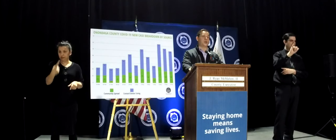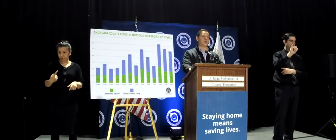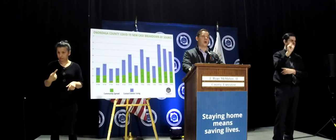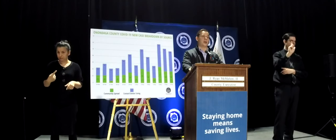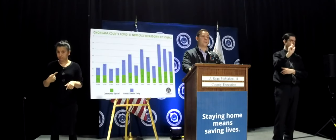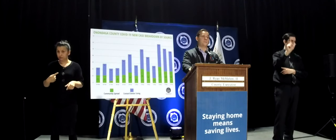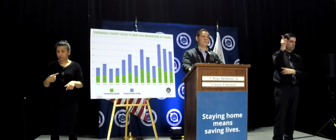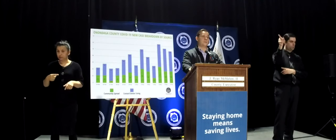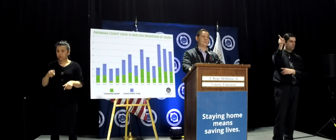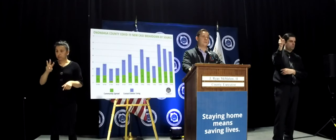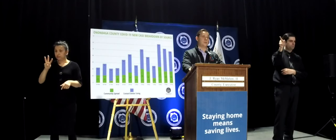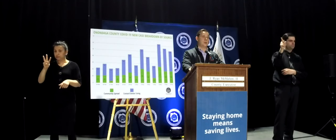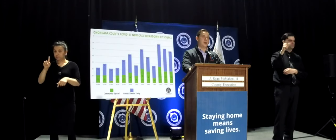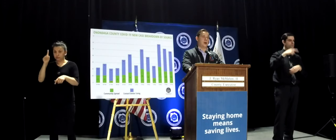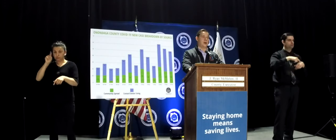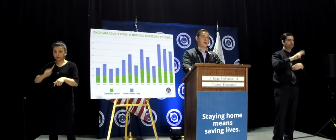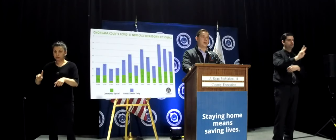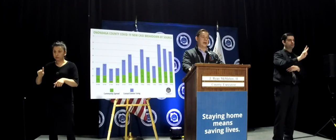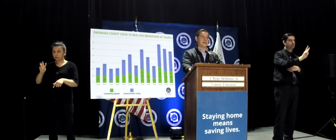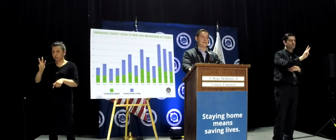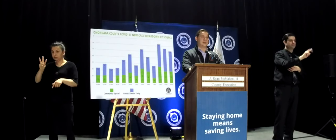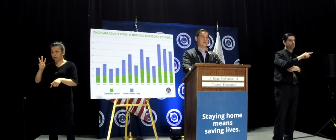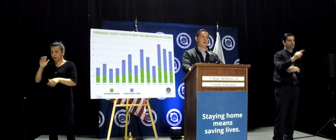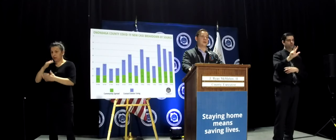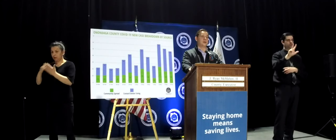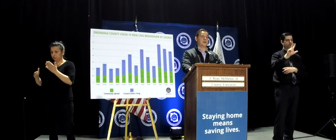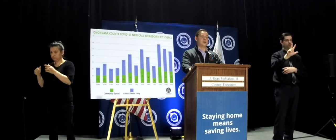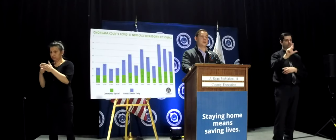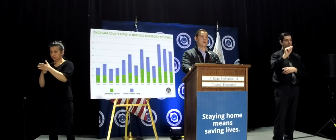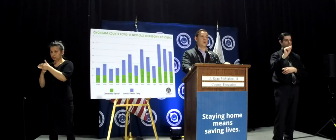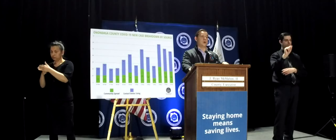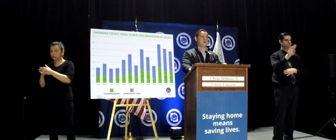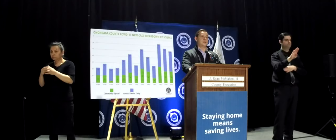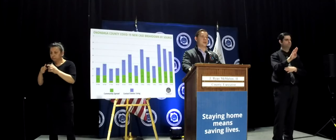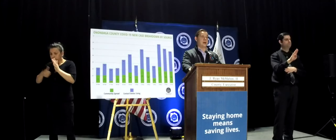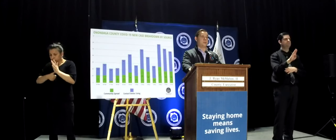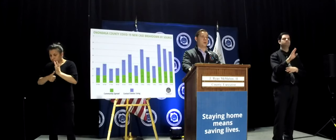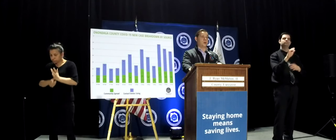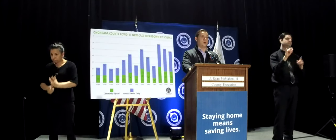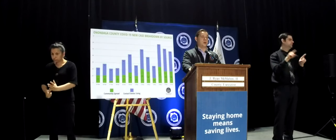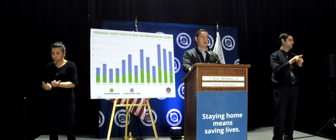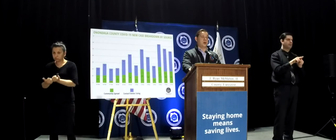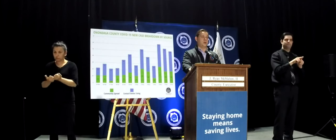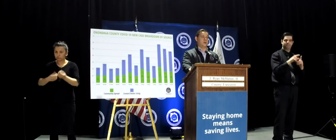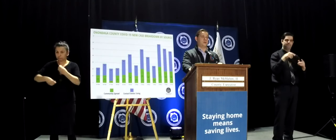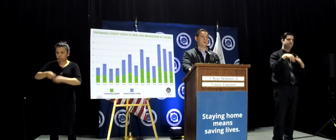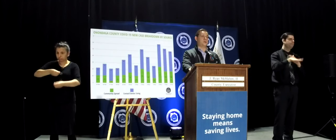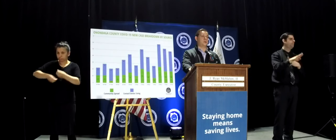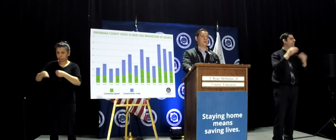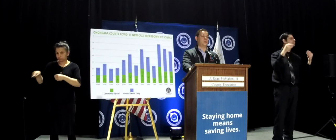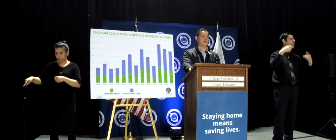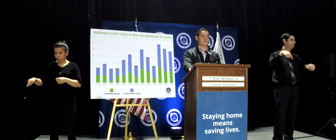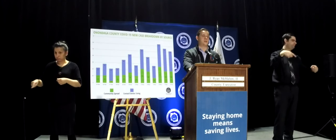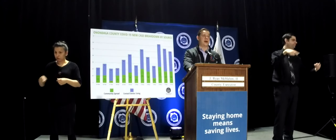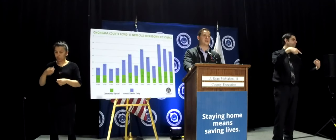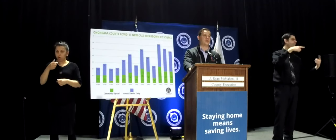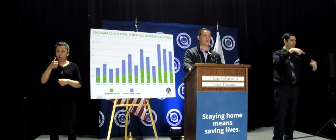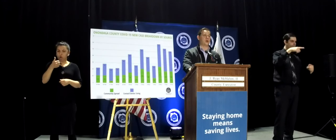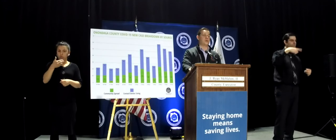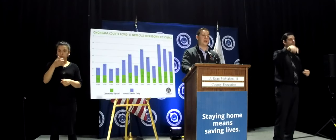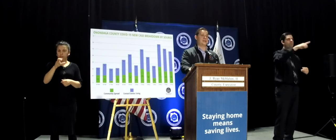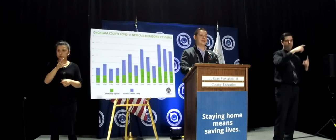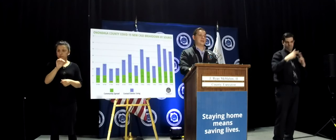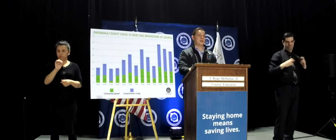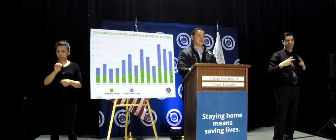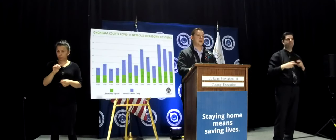to 3:20, again, same deal. There was a shopper in Aldi's who tested positive